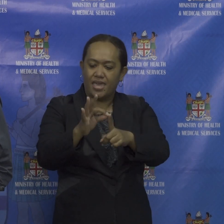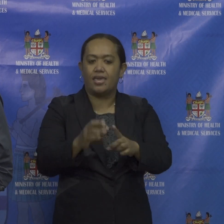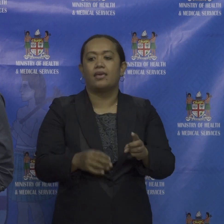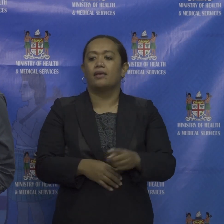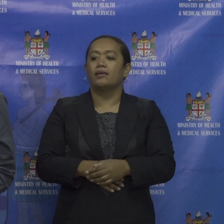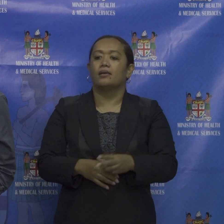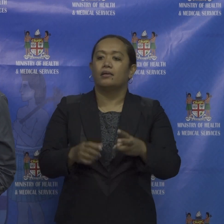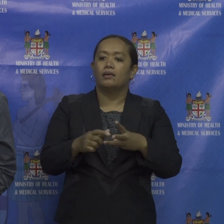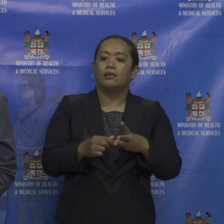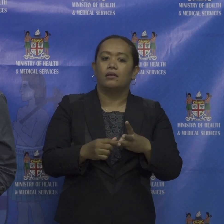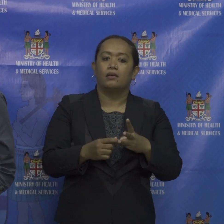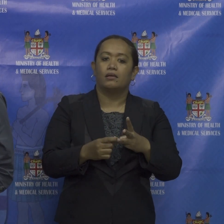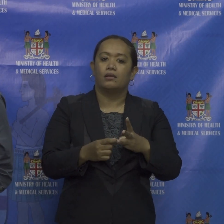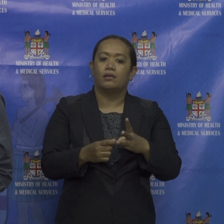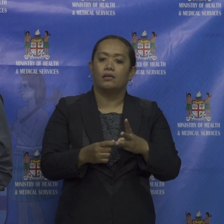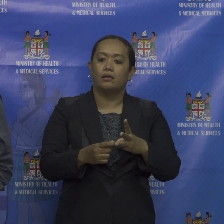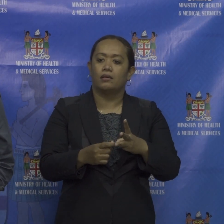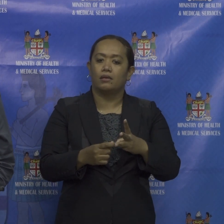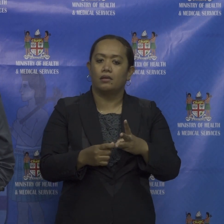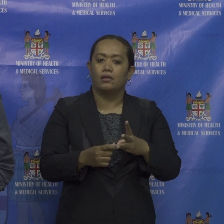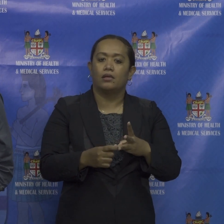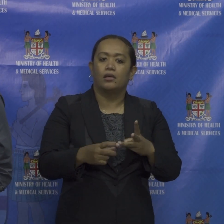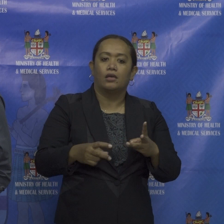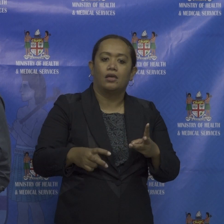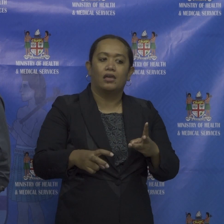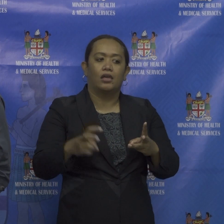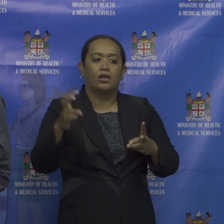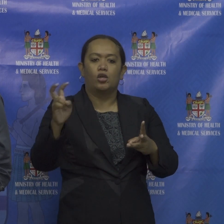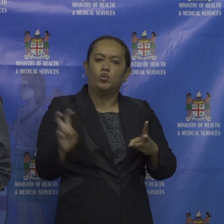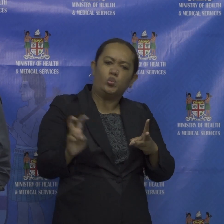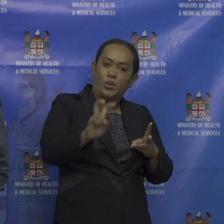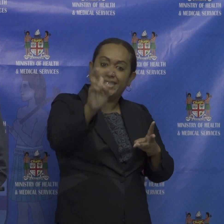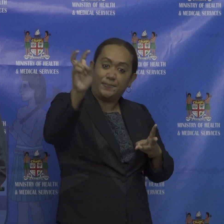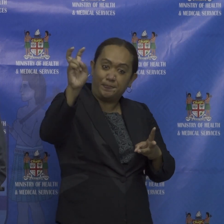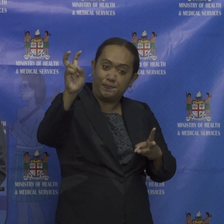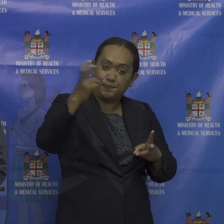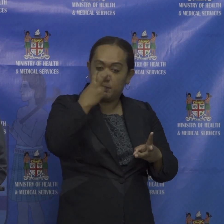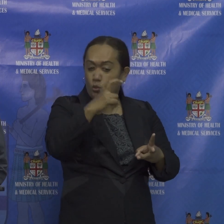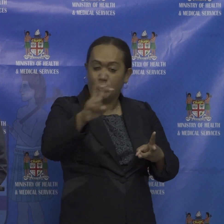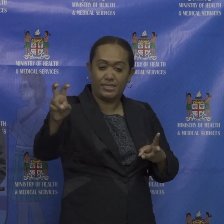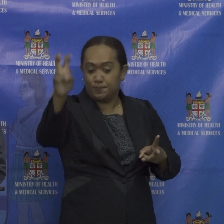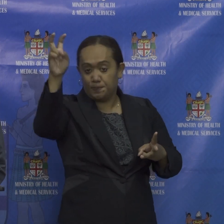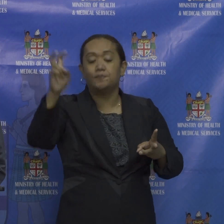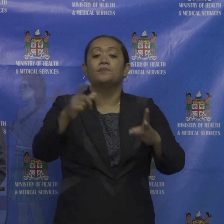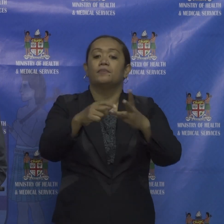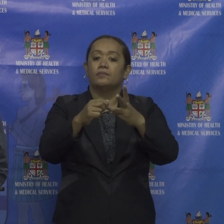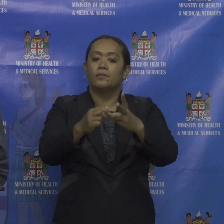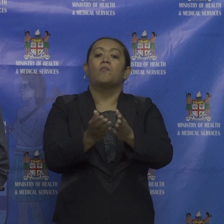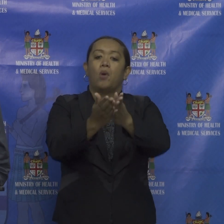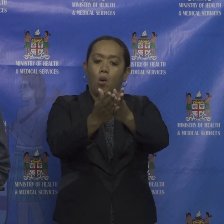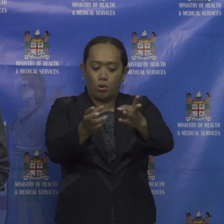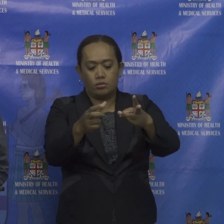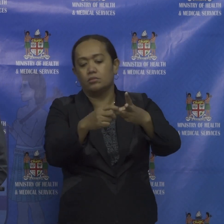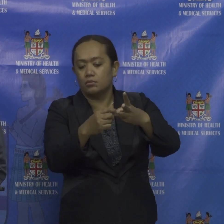across. They have got the tourism sector will be supplying another boat to accommodate the people to sleep in while they